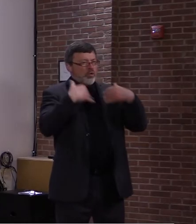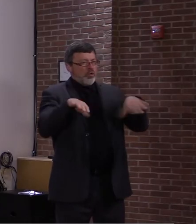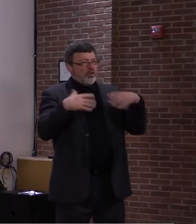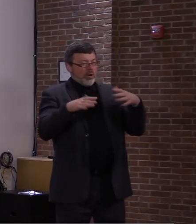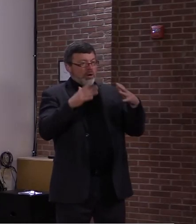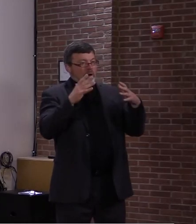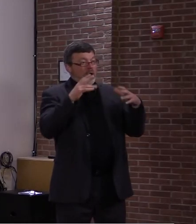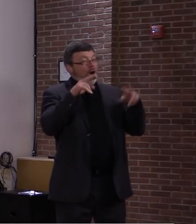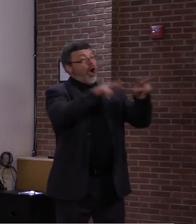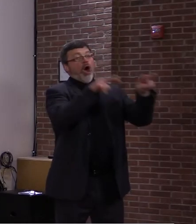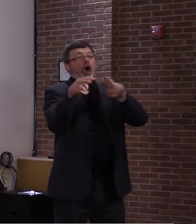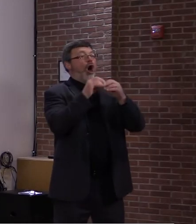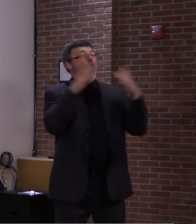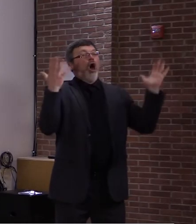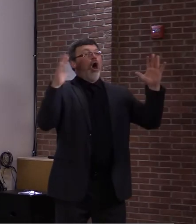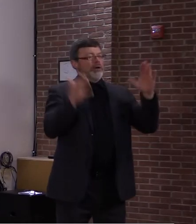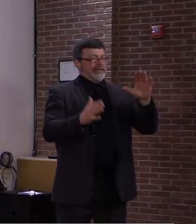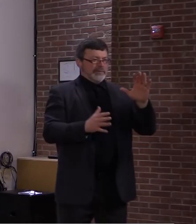Okay, thank you very much.